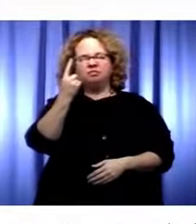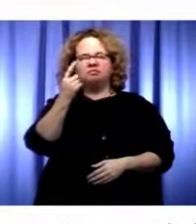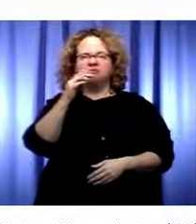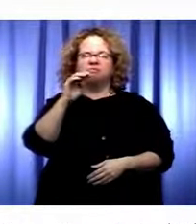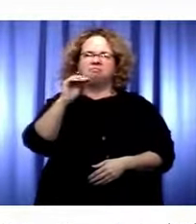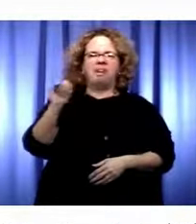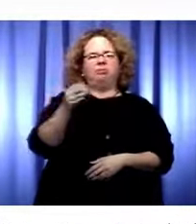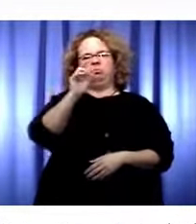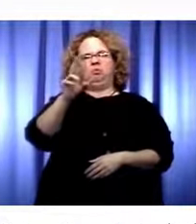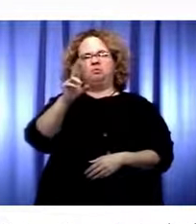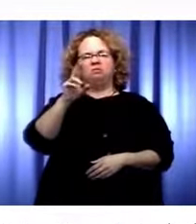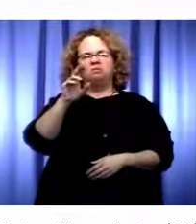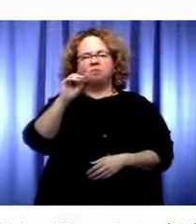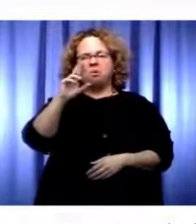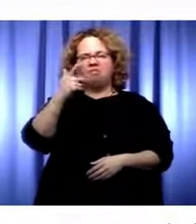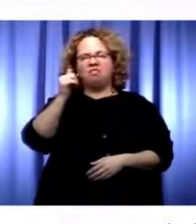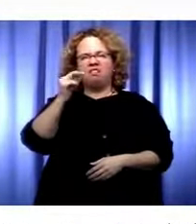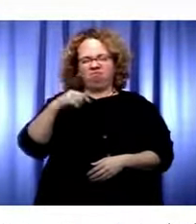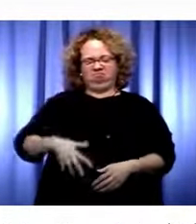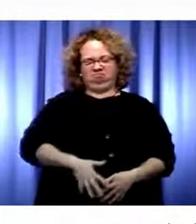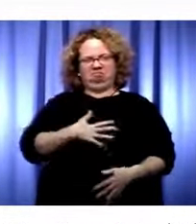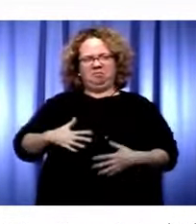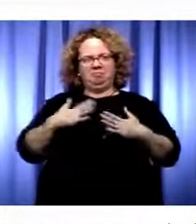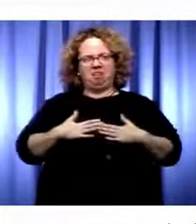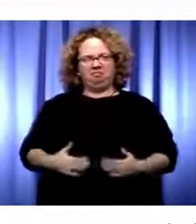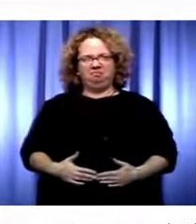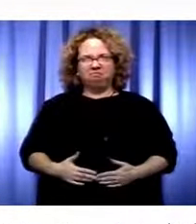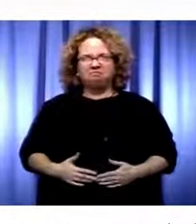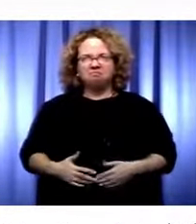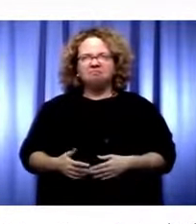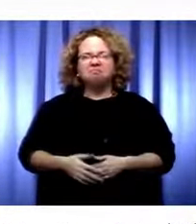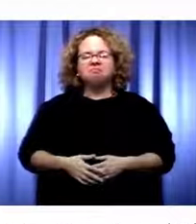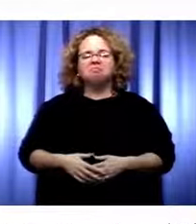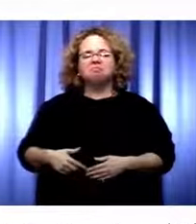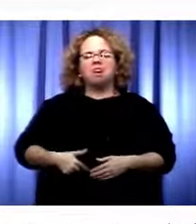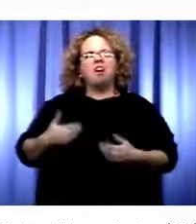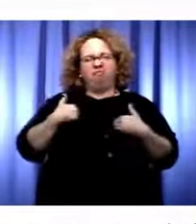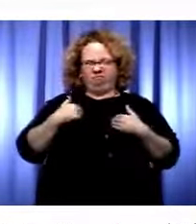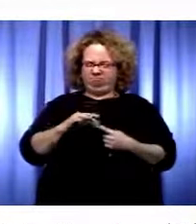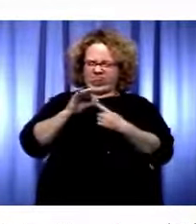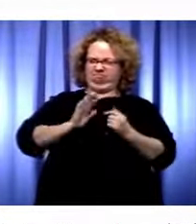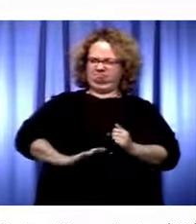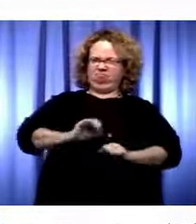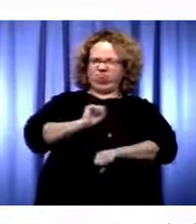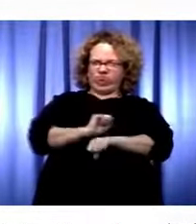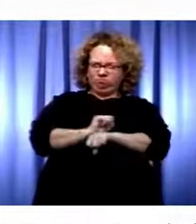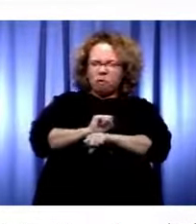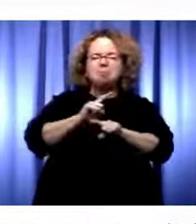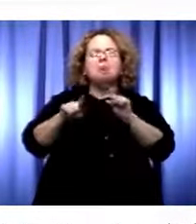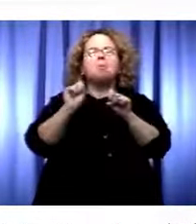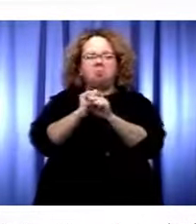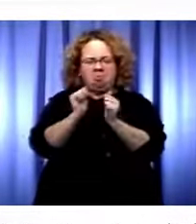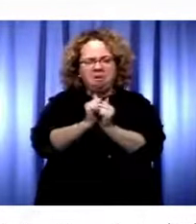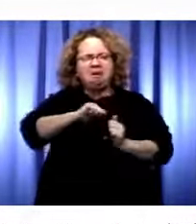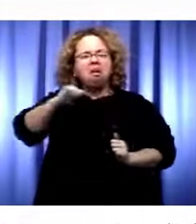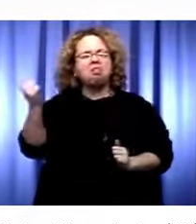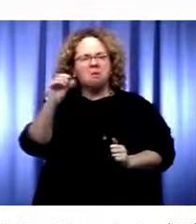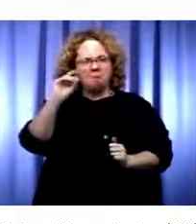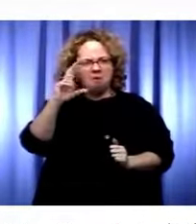The digestive system is one of 11 major organs and systems in the body. It has a special function and